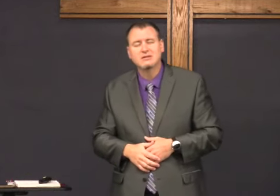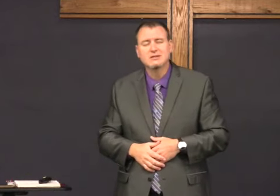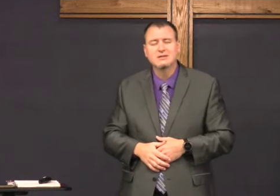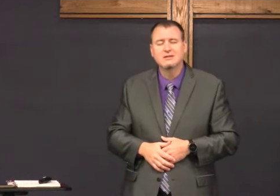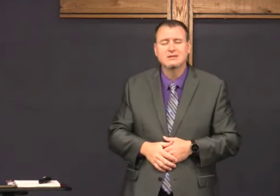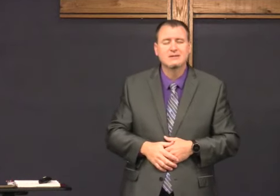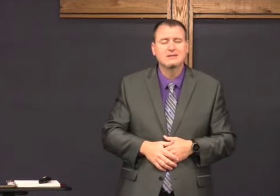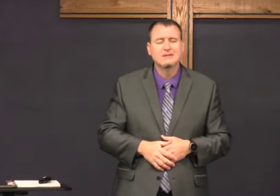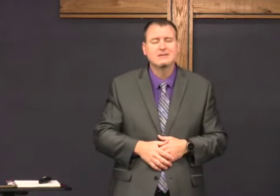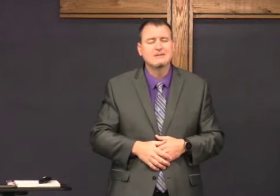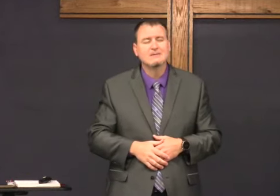unrighteous.